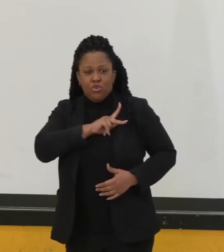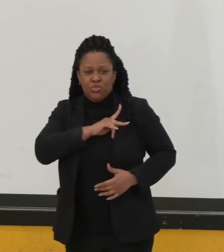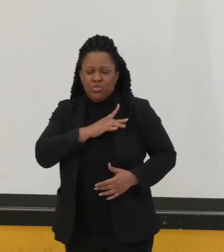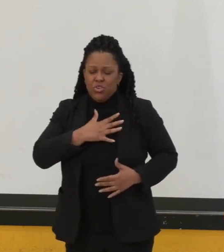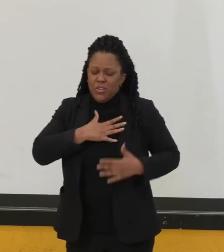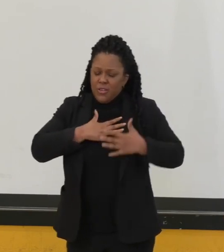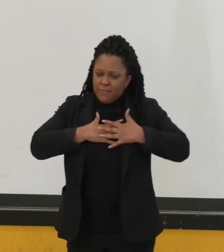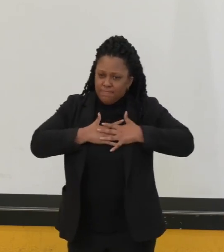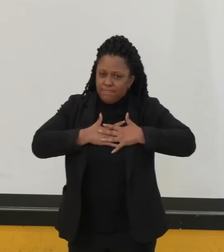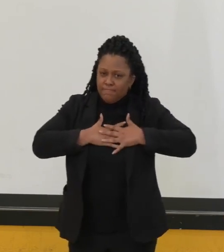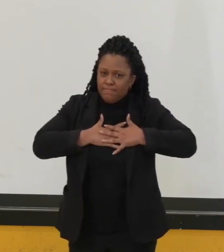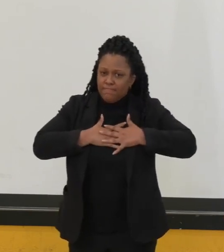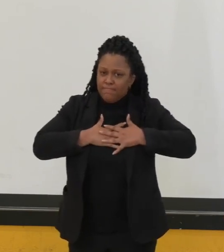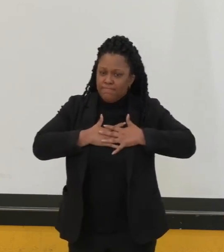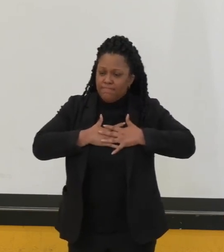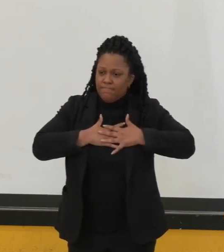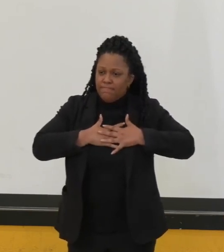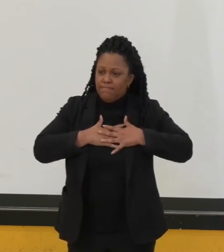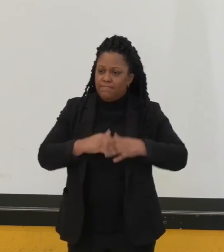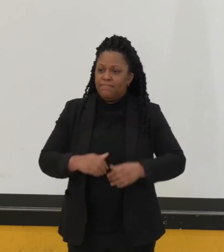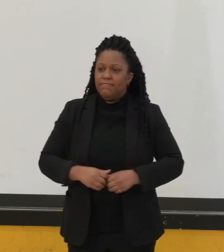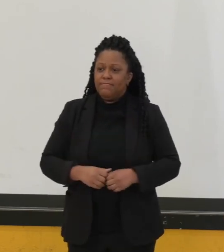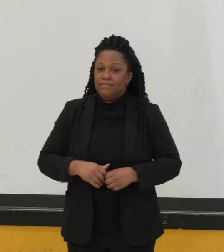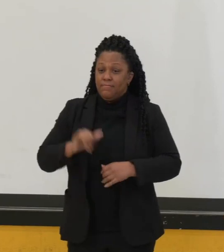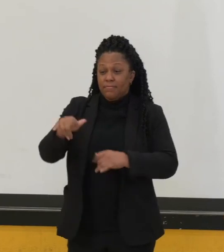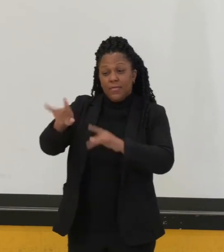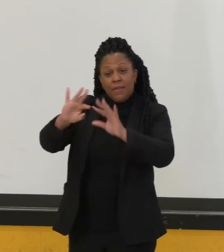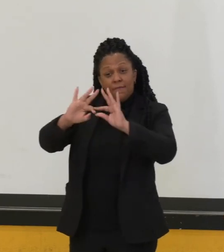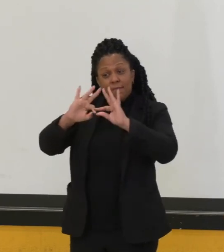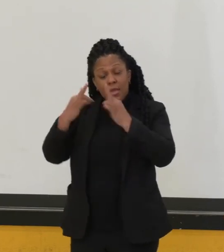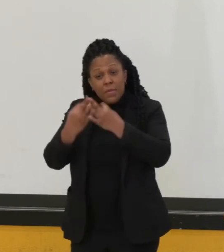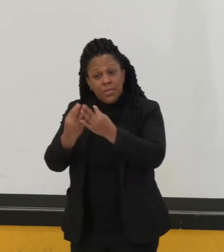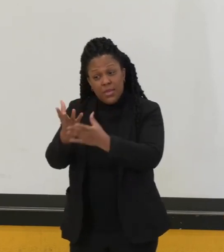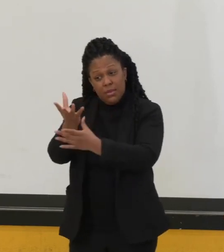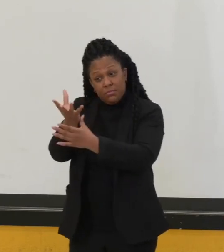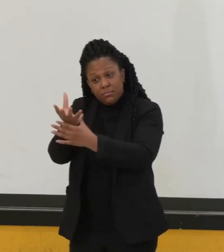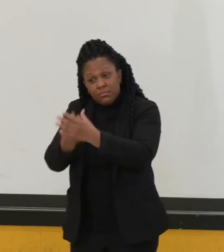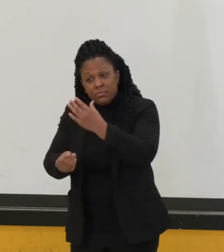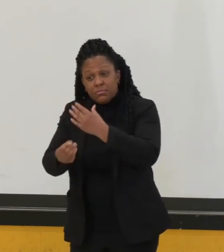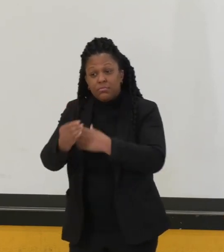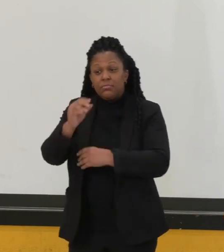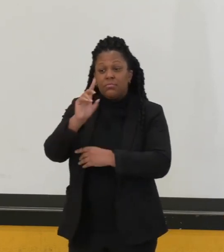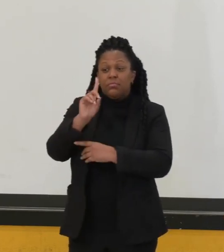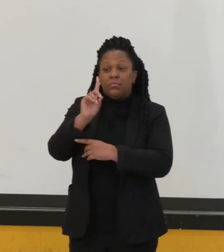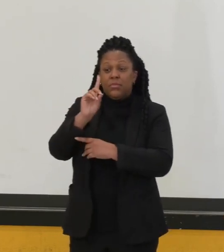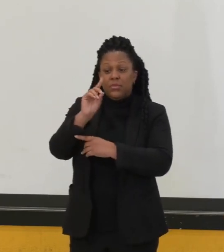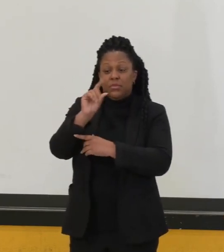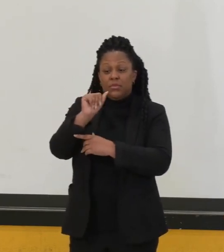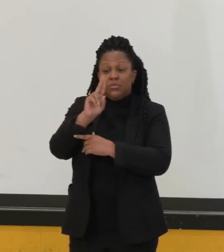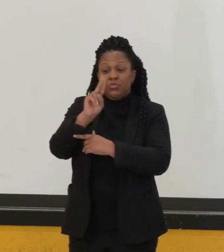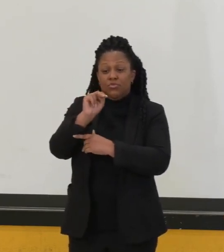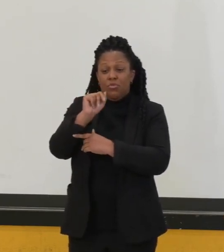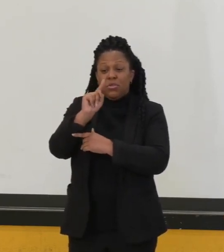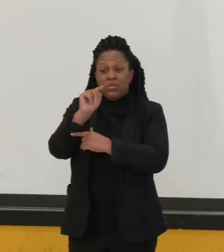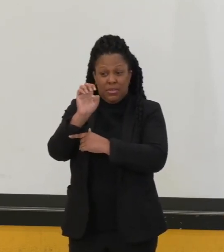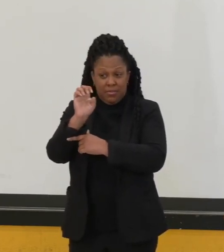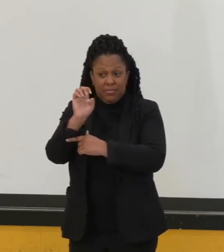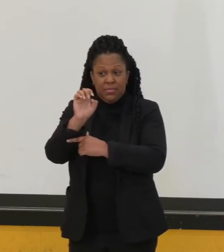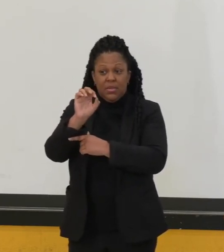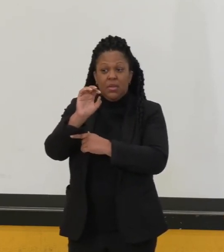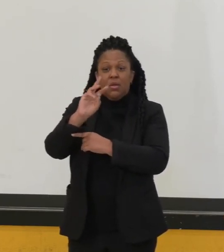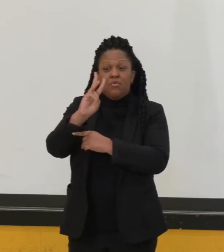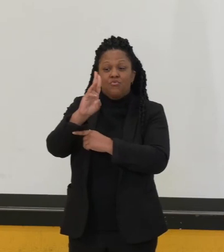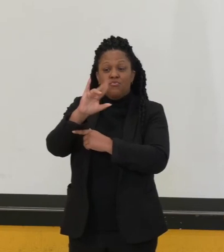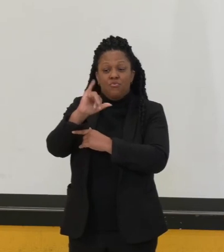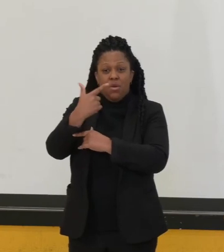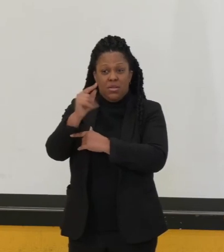to the Wright family on the death of Daunte Wright yesterday afternoon. I think there's a lot